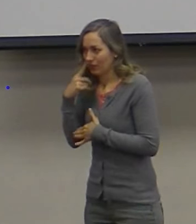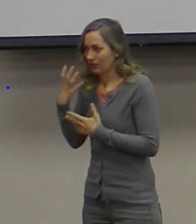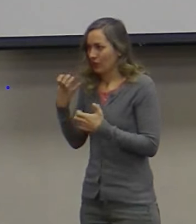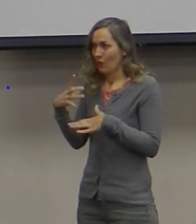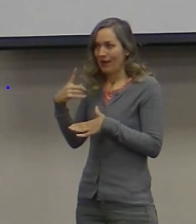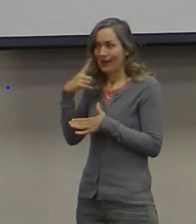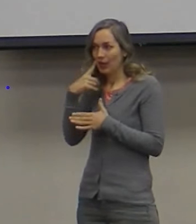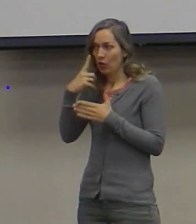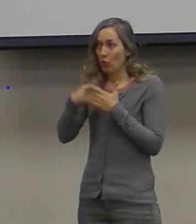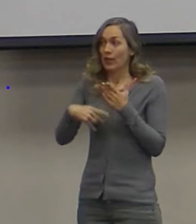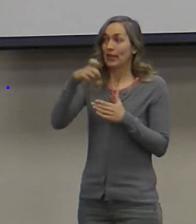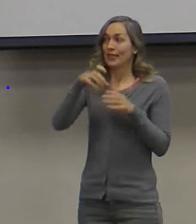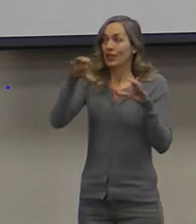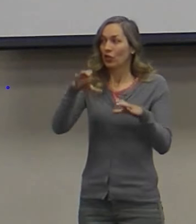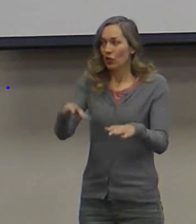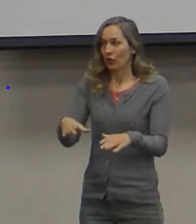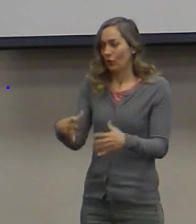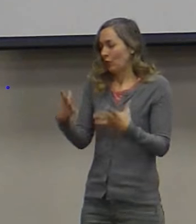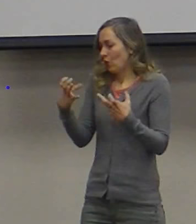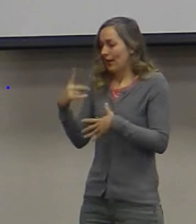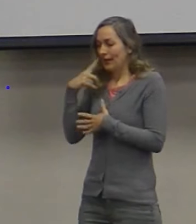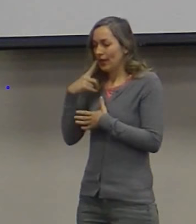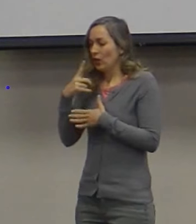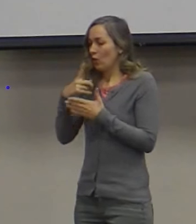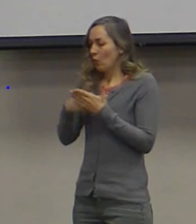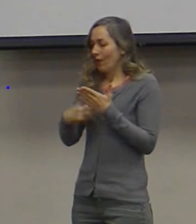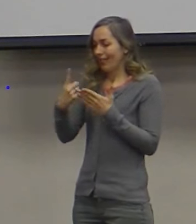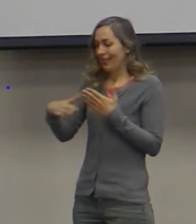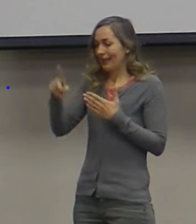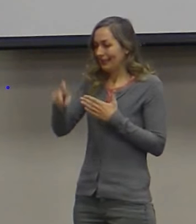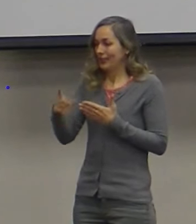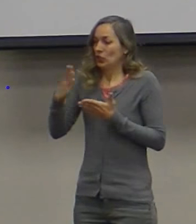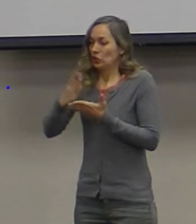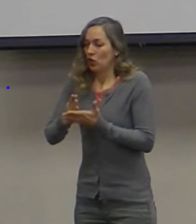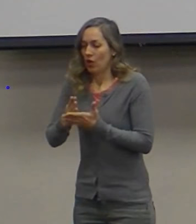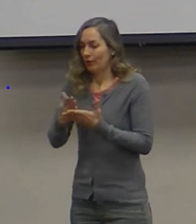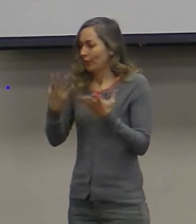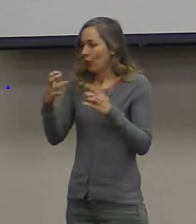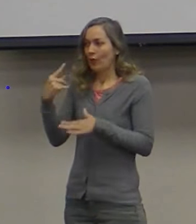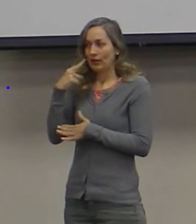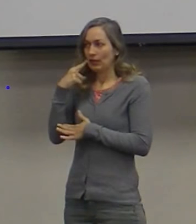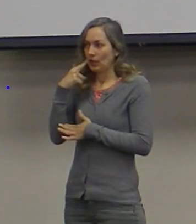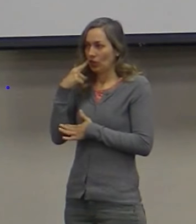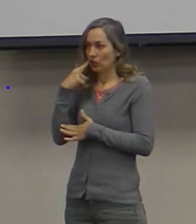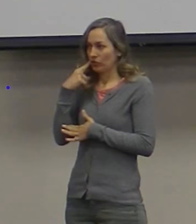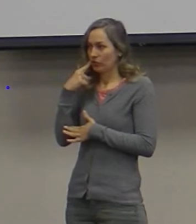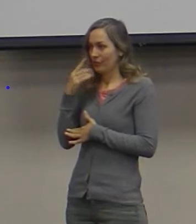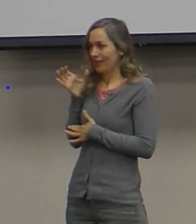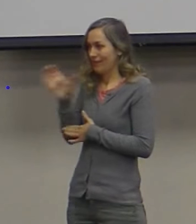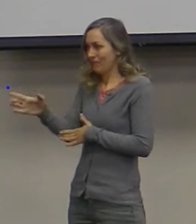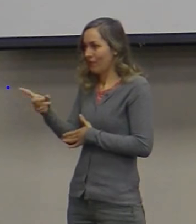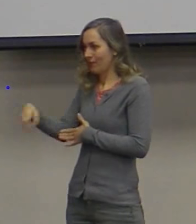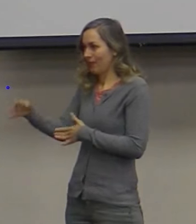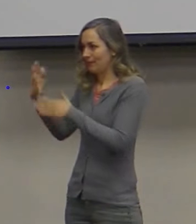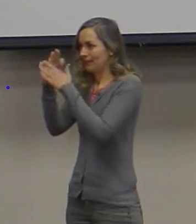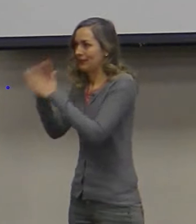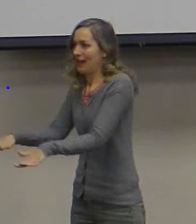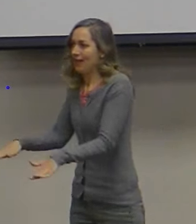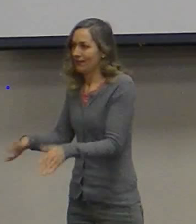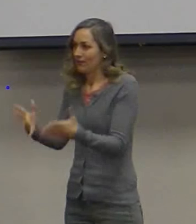they were supposed to do. What they did, they forced them to be silent so that they could sin without hearing and without seeing